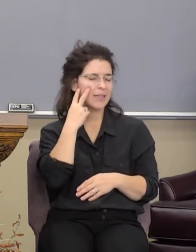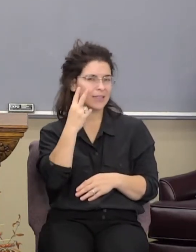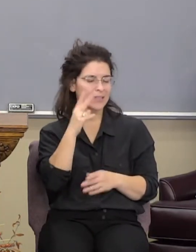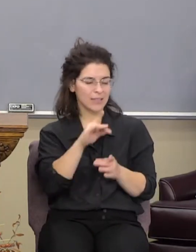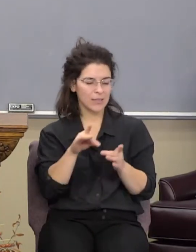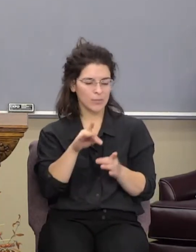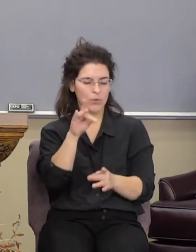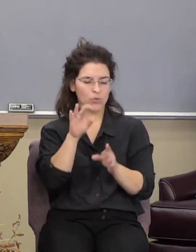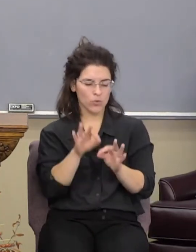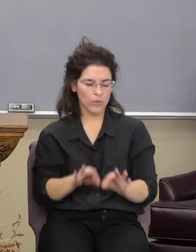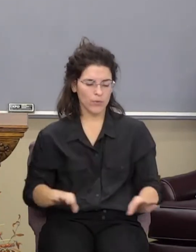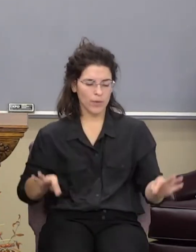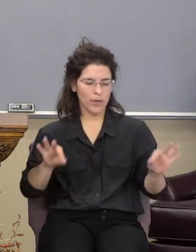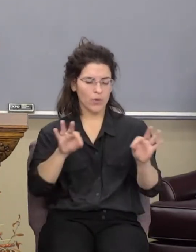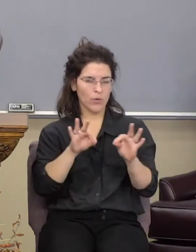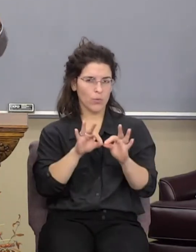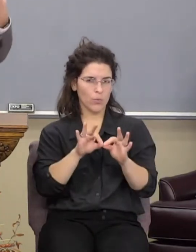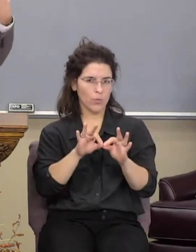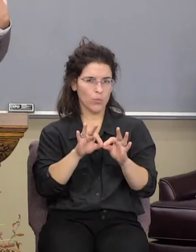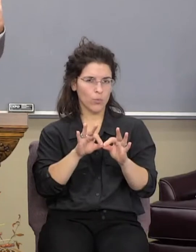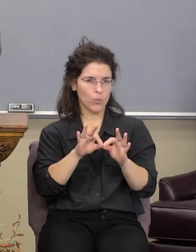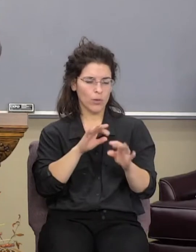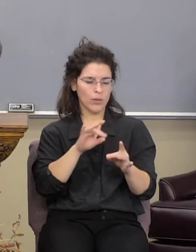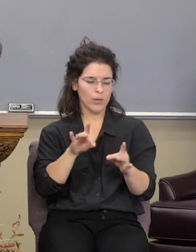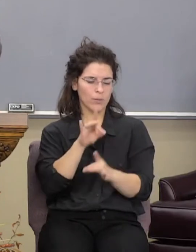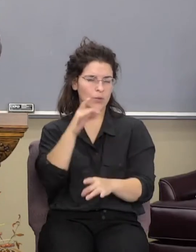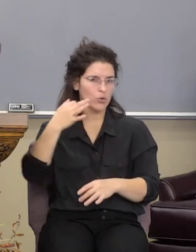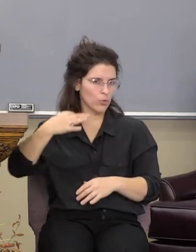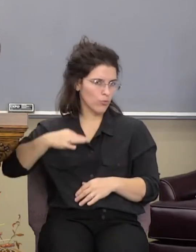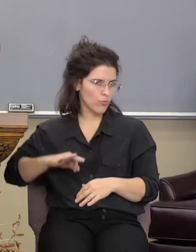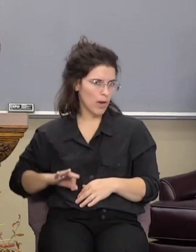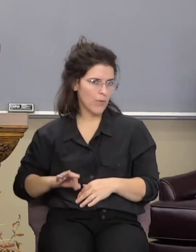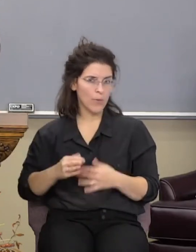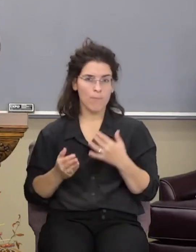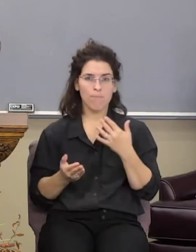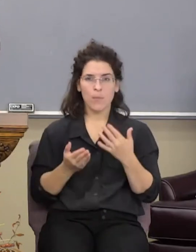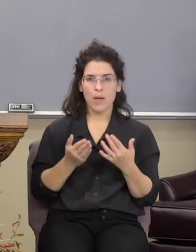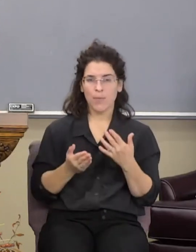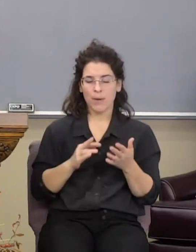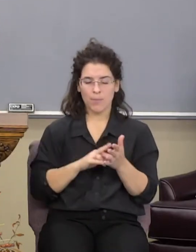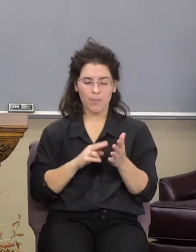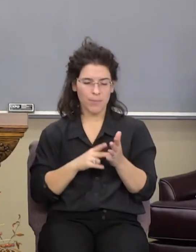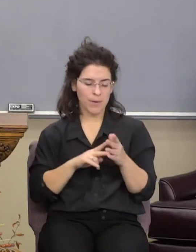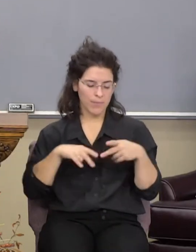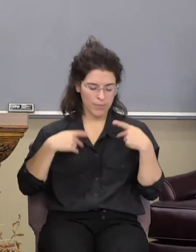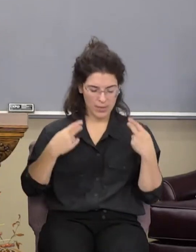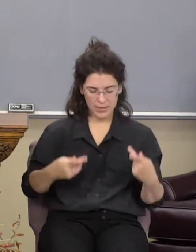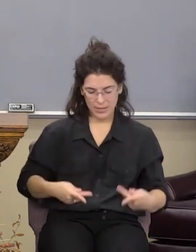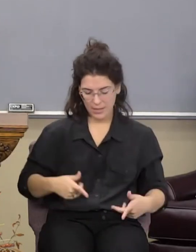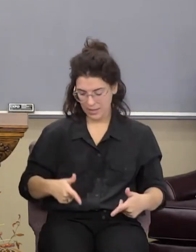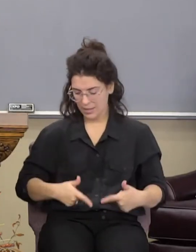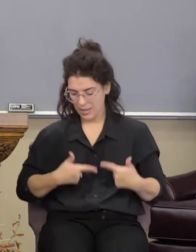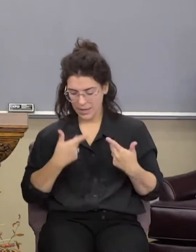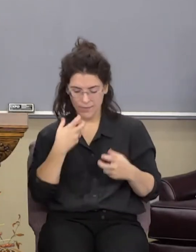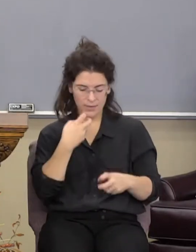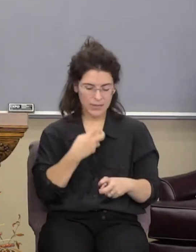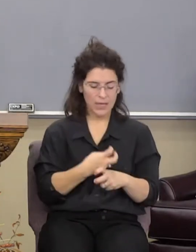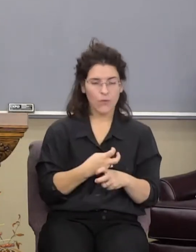I see the spiritual profit. That might mean physically life might be very